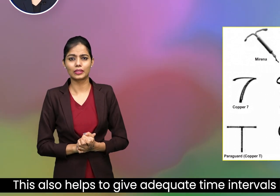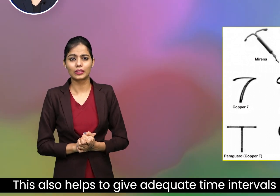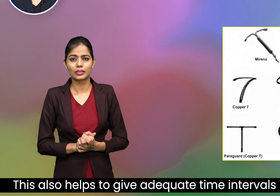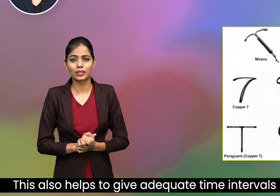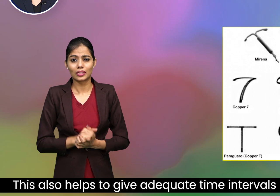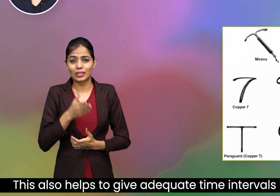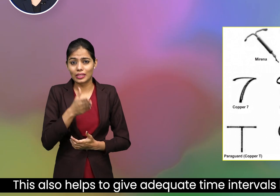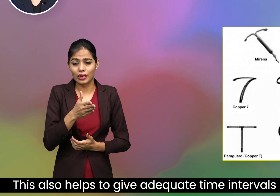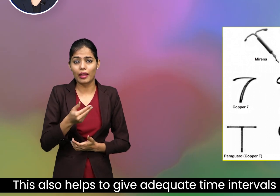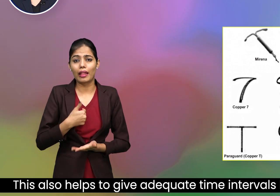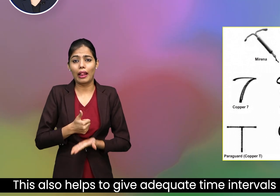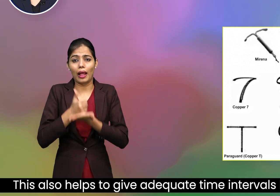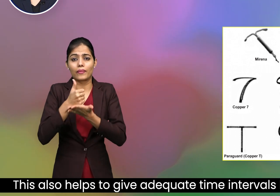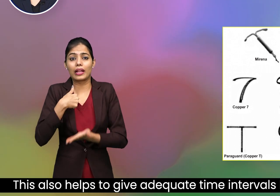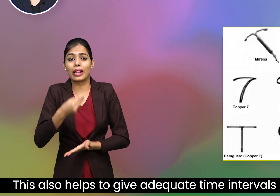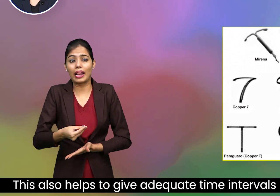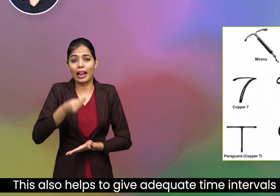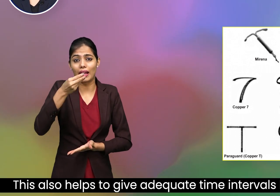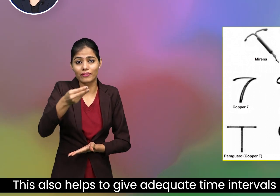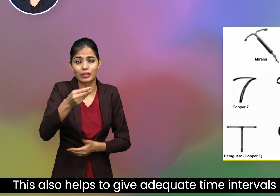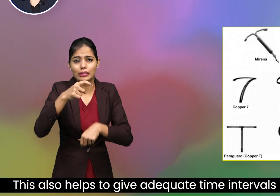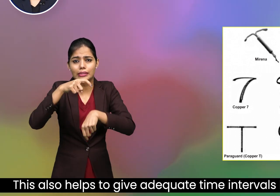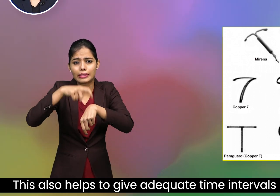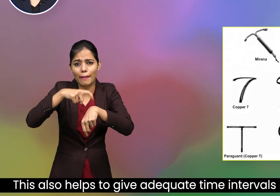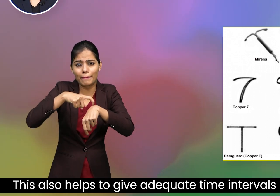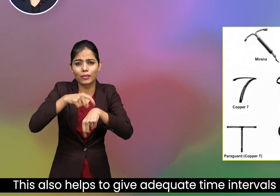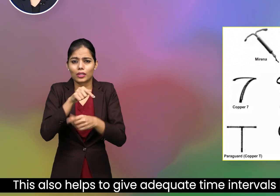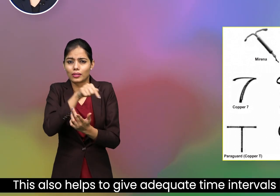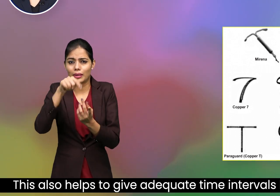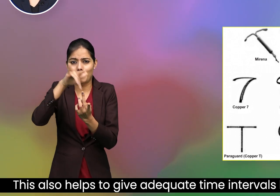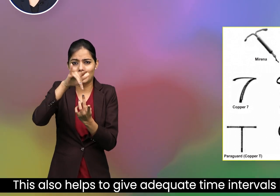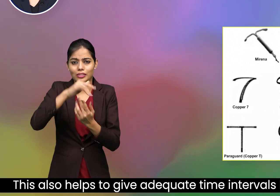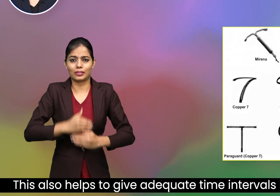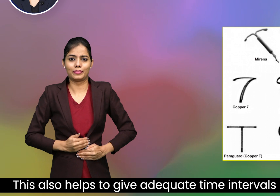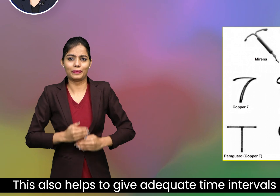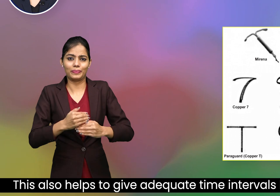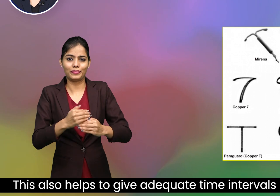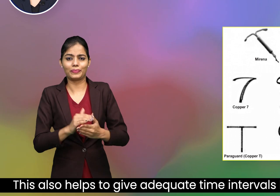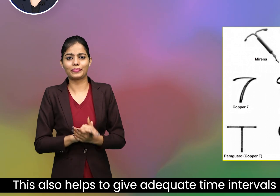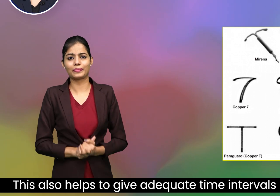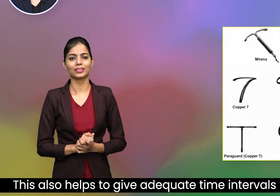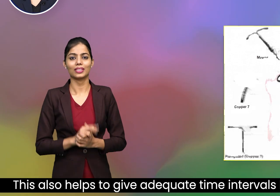This also helps to give adequate time intervals between pregnancies.